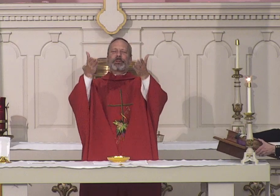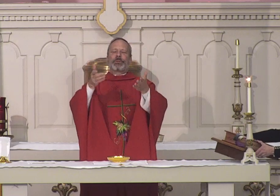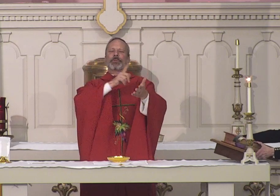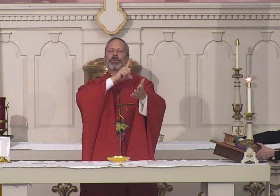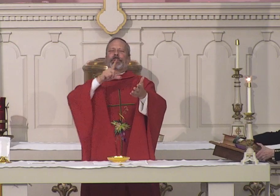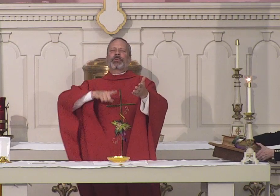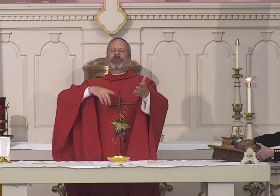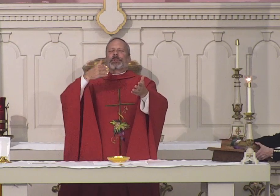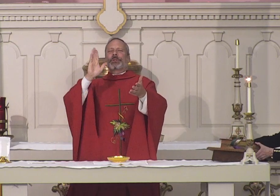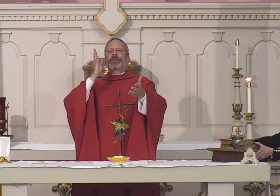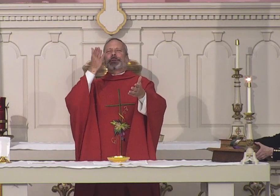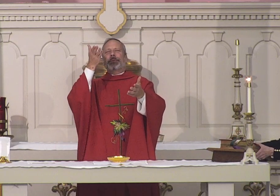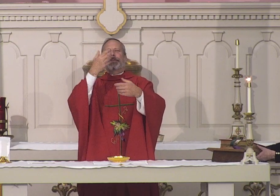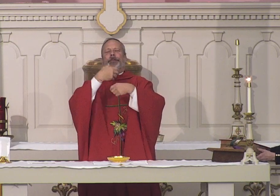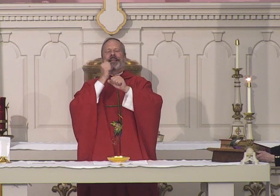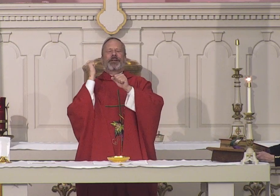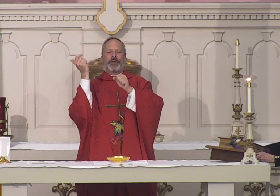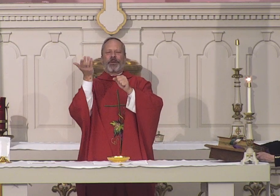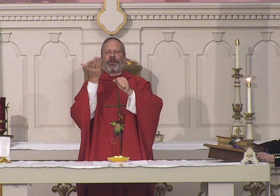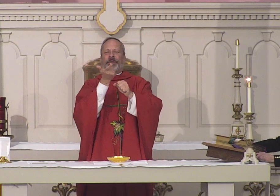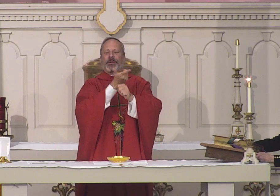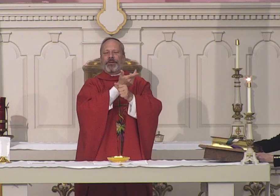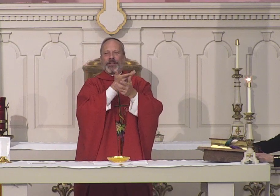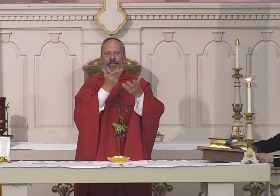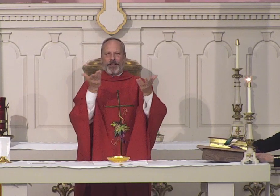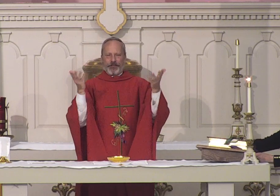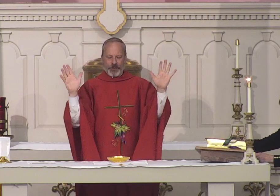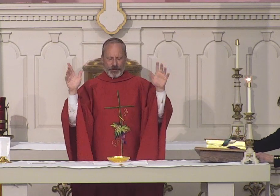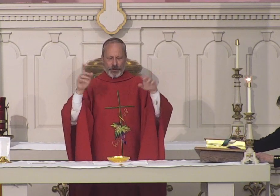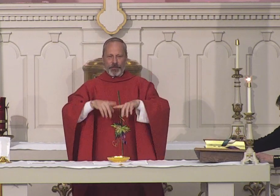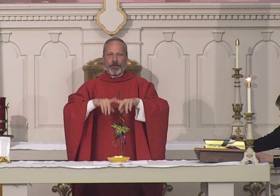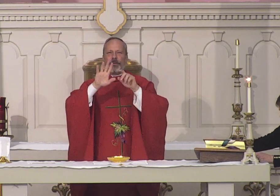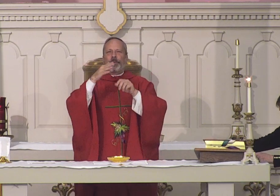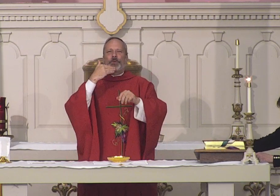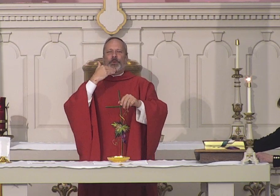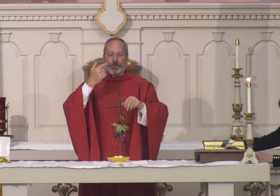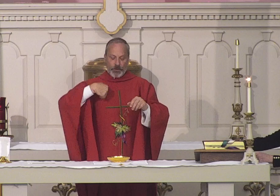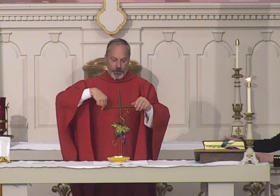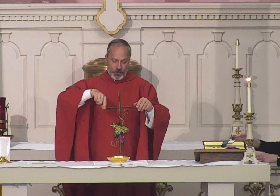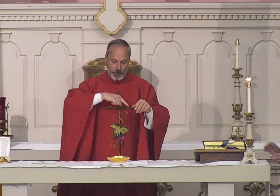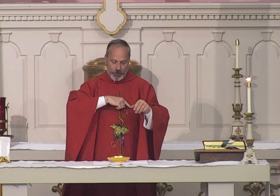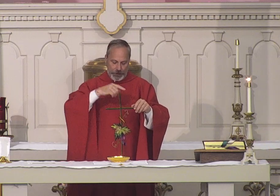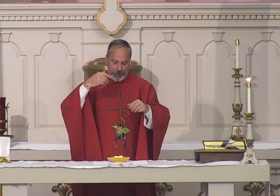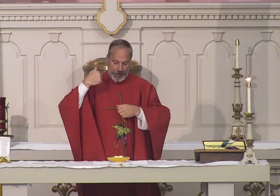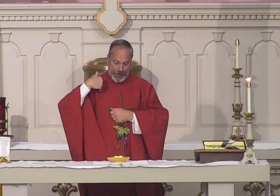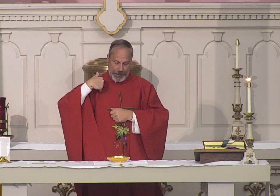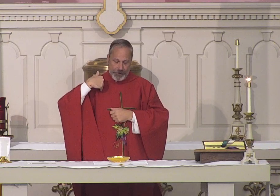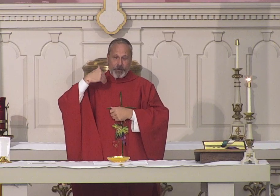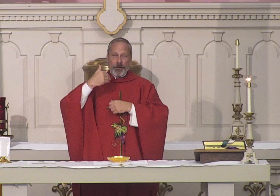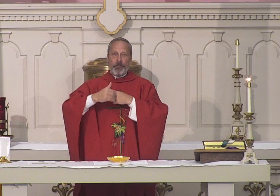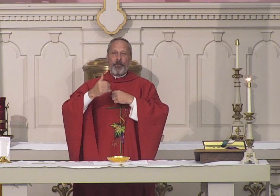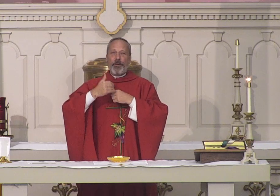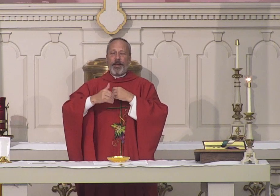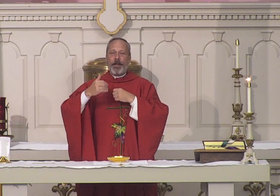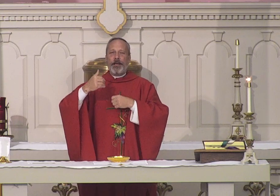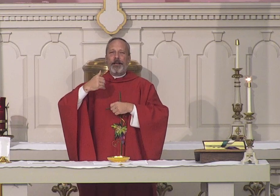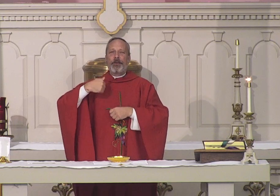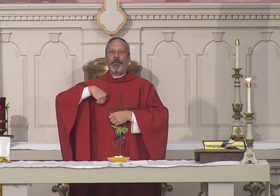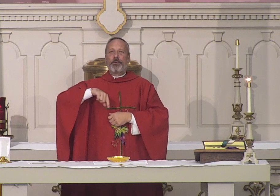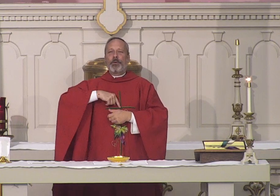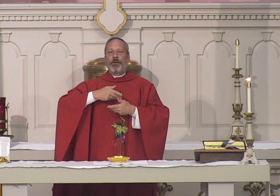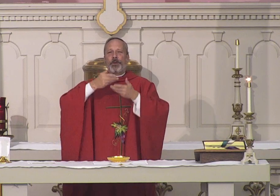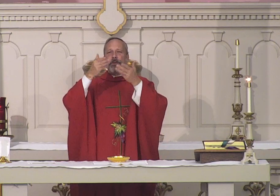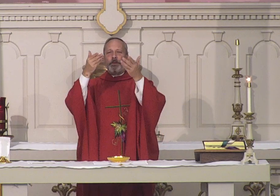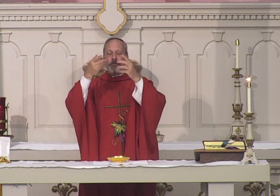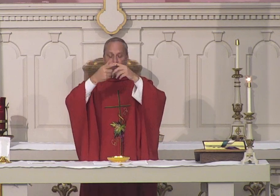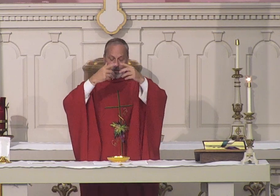Blessed are you, Lord God of all creation, for through your goodness we have received the bread we offer you, fruit of the earth and work of